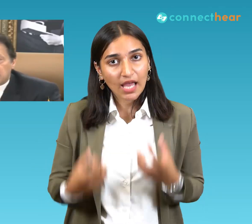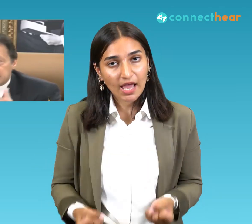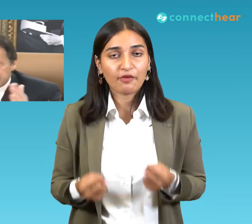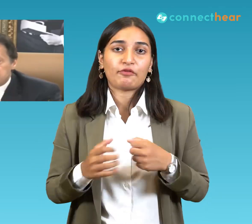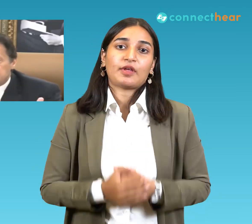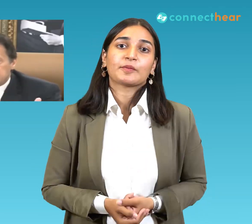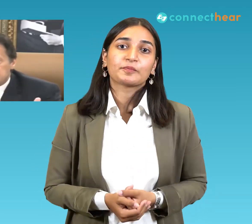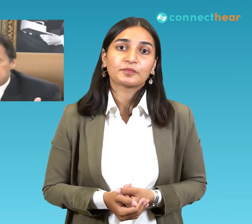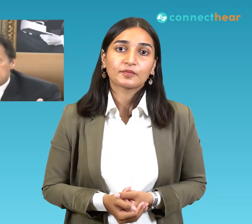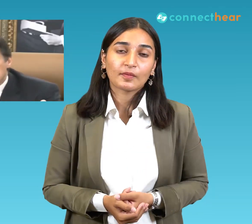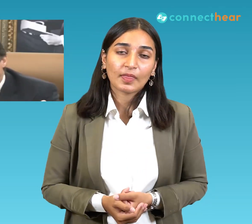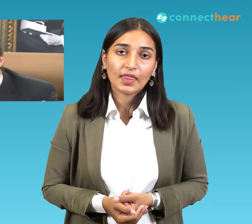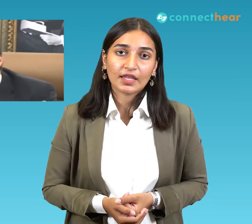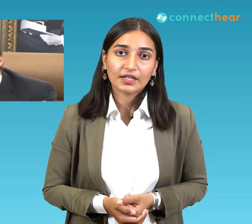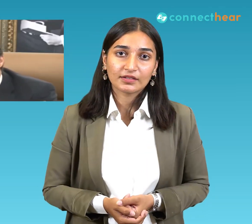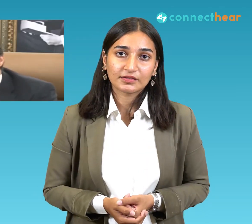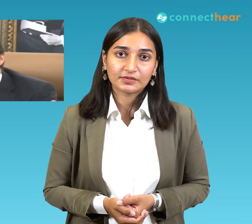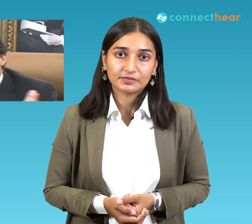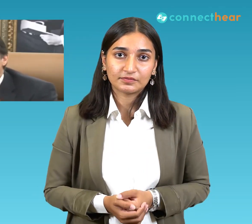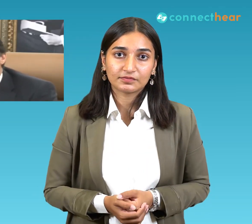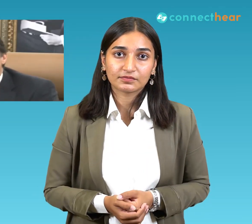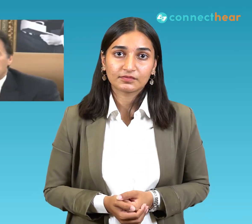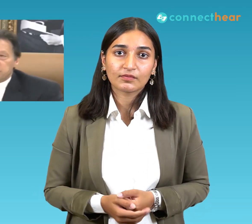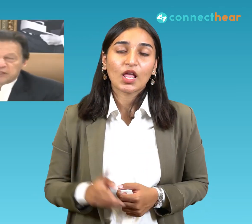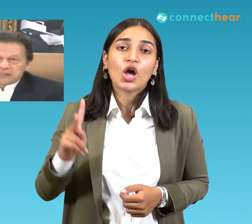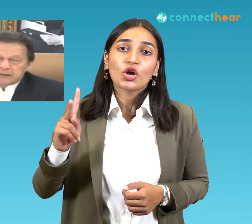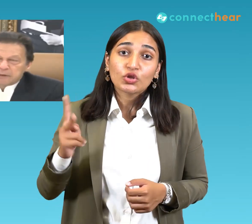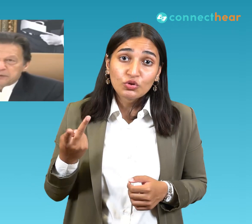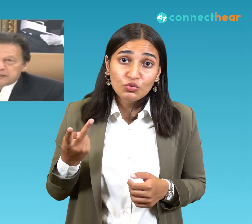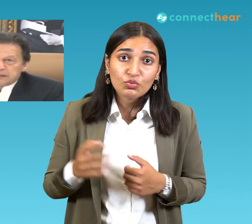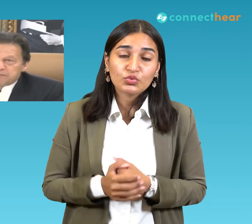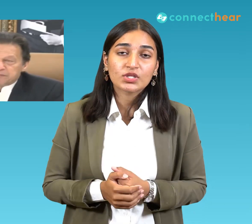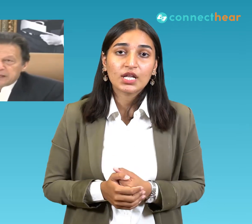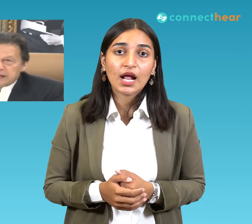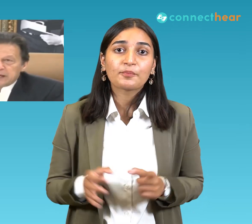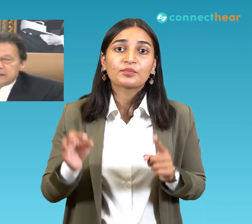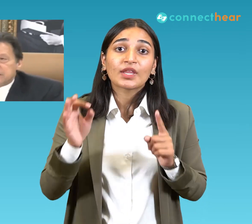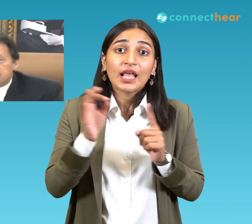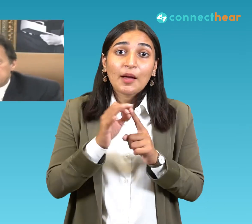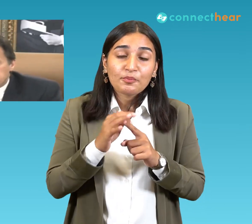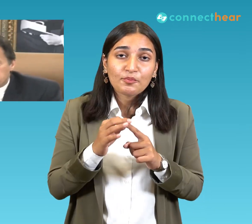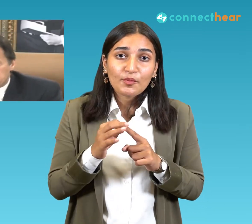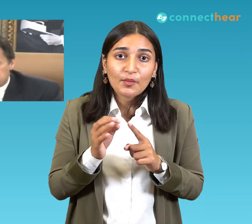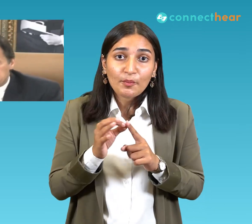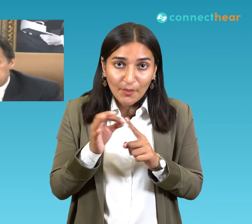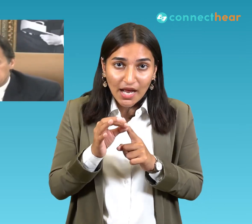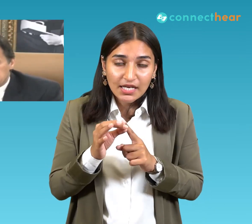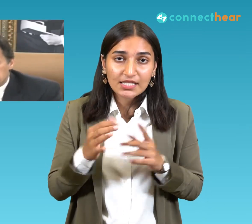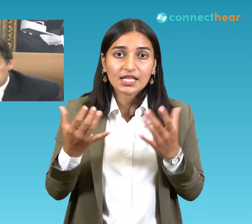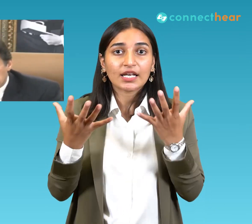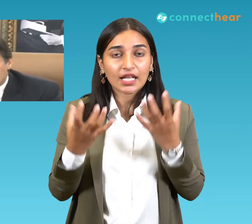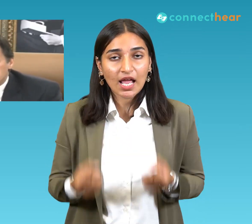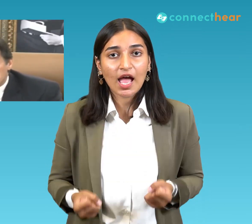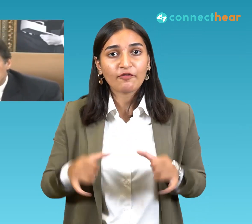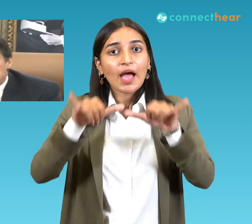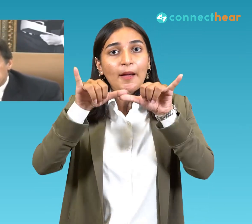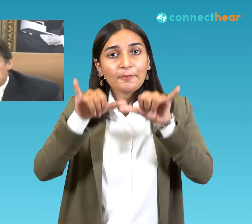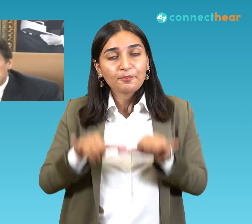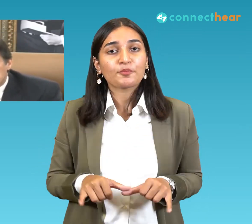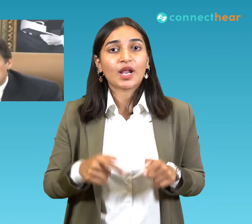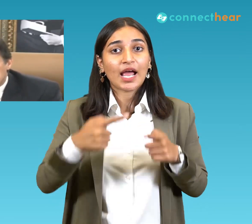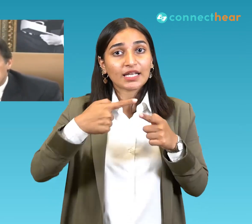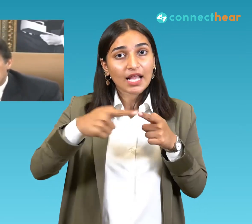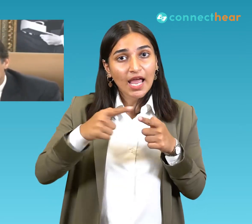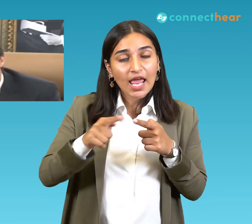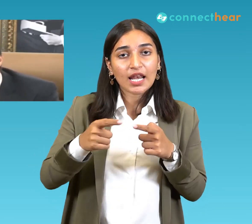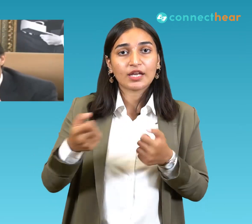motor cars in Pakistan. And secondly, we have also just come up with an electric vehicle policy. So that also we are